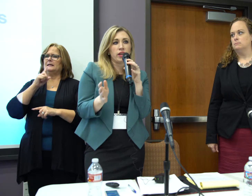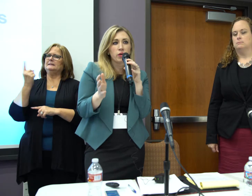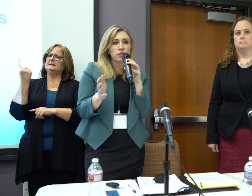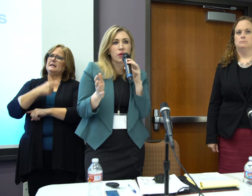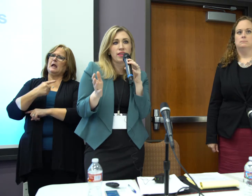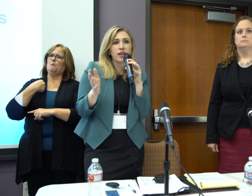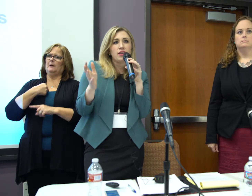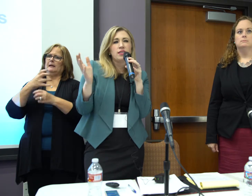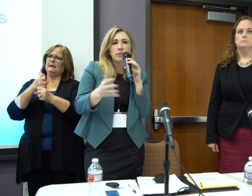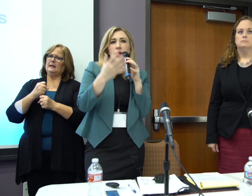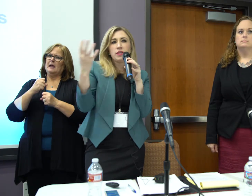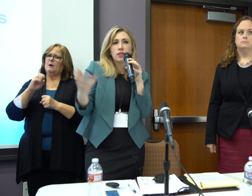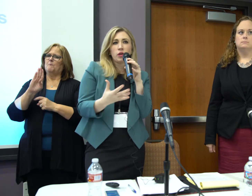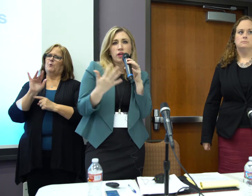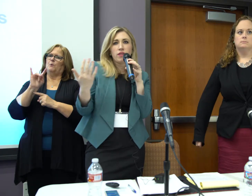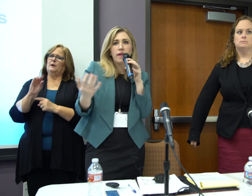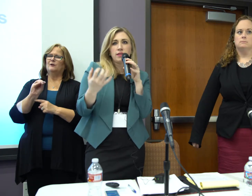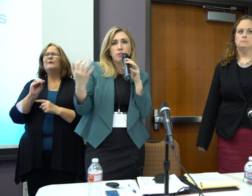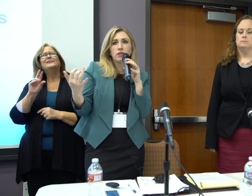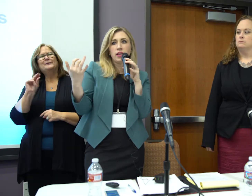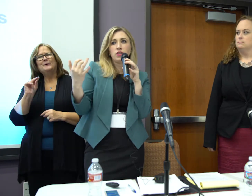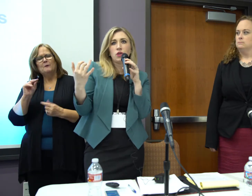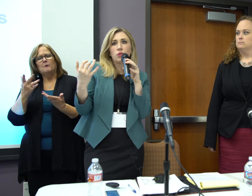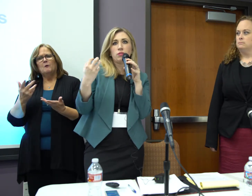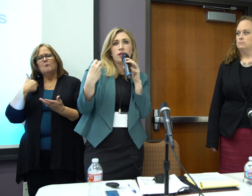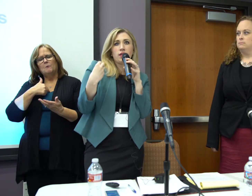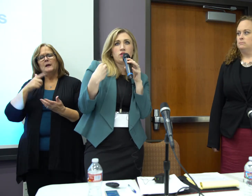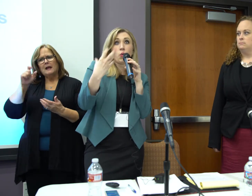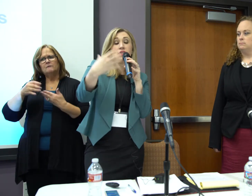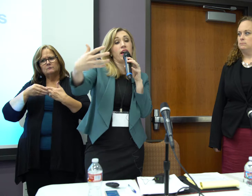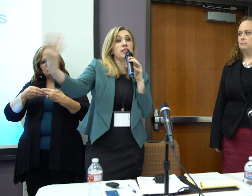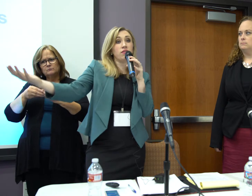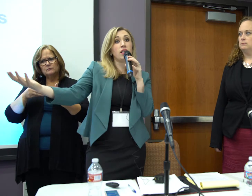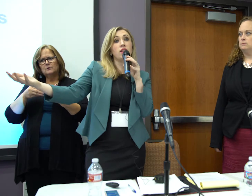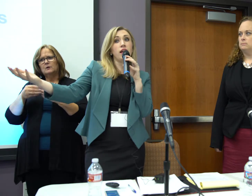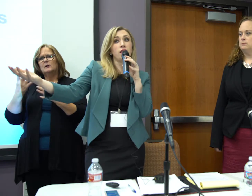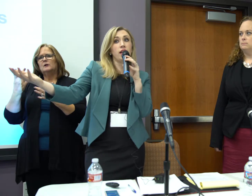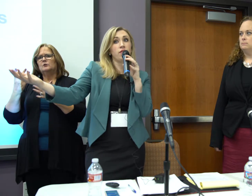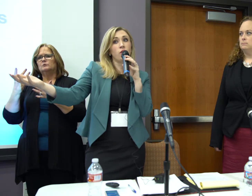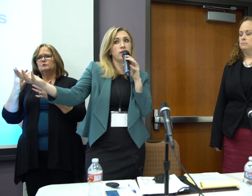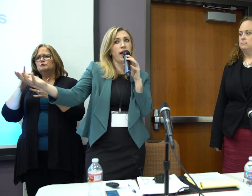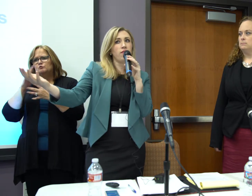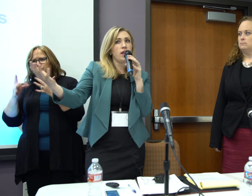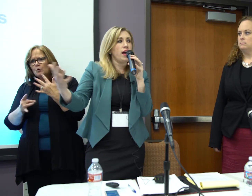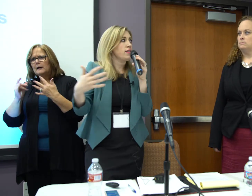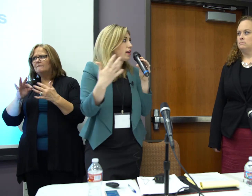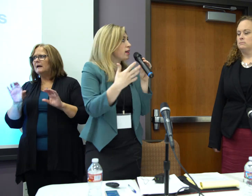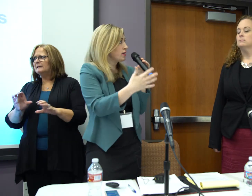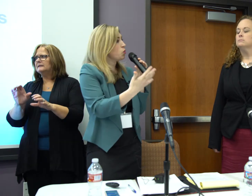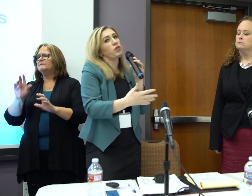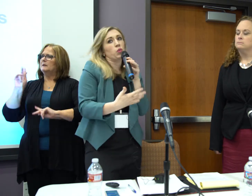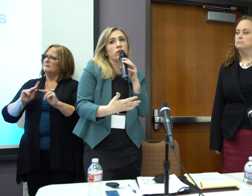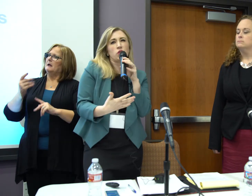get burritos. You know, I think sometimes there's a little bit of that's built into the choice of activity that folks have, and I